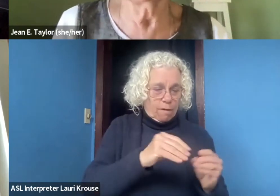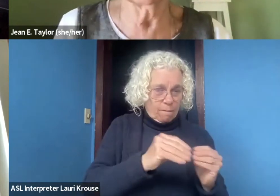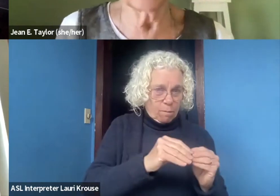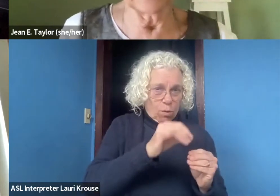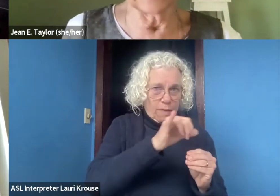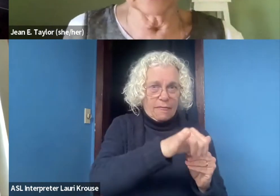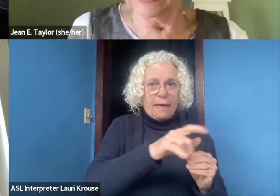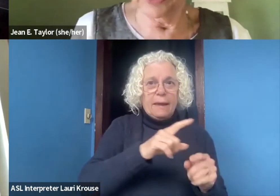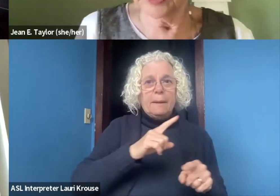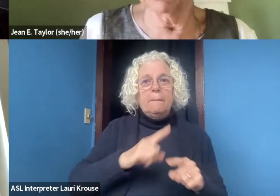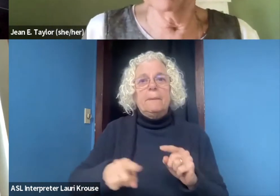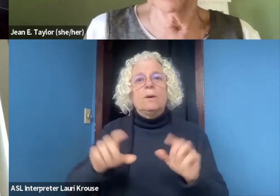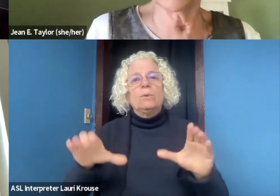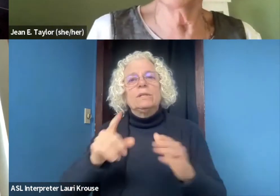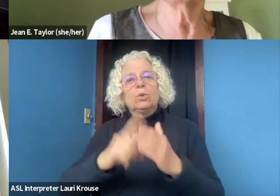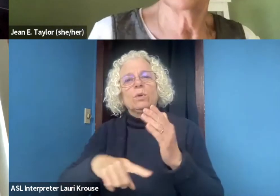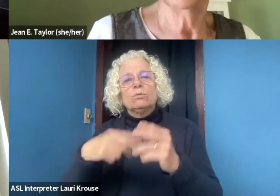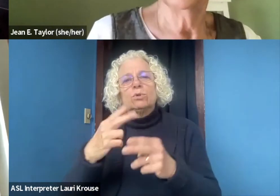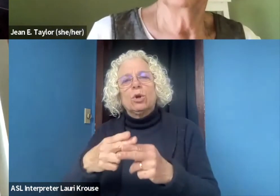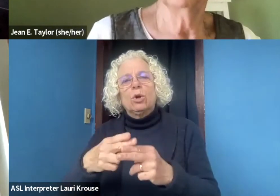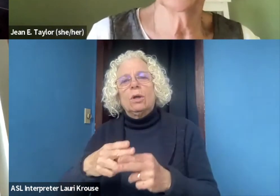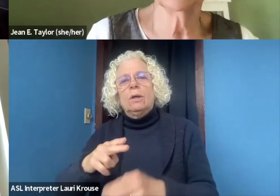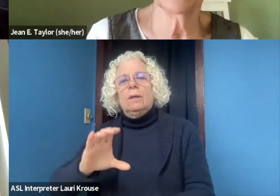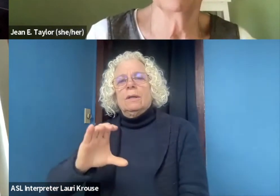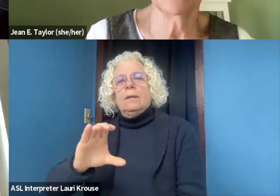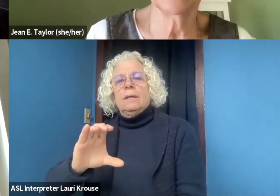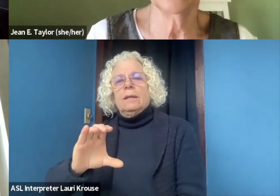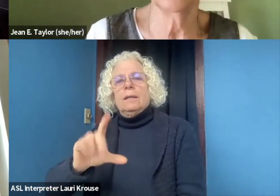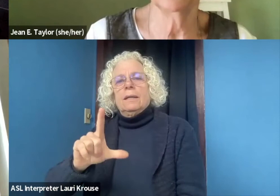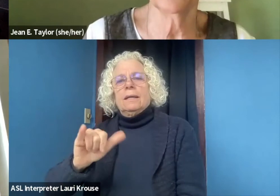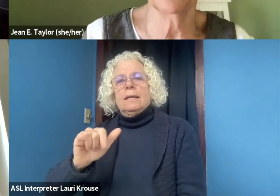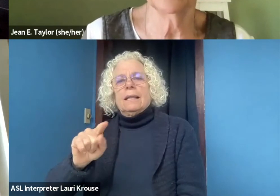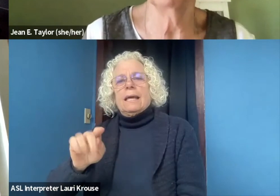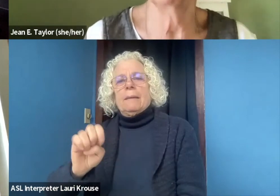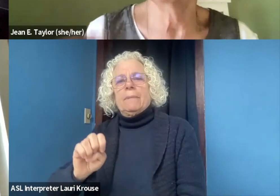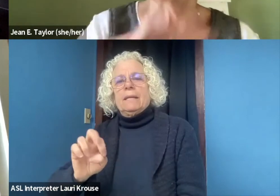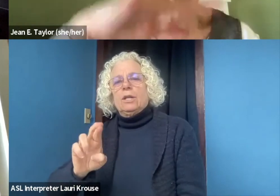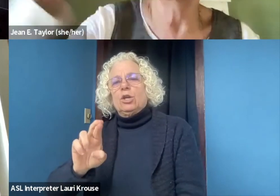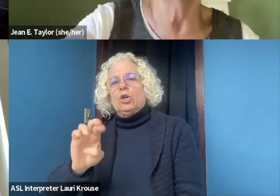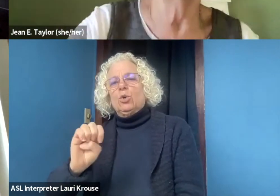the climate reality leadership training, which is again another